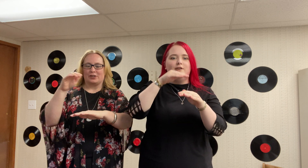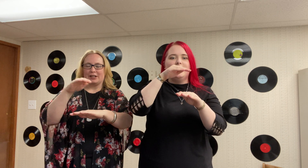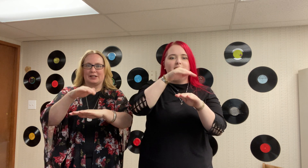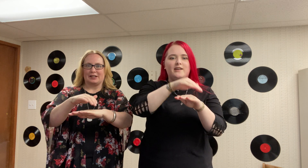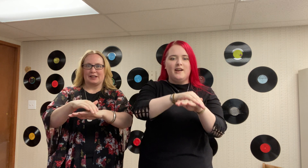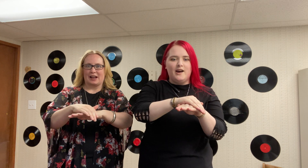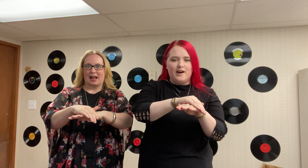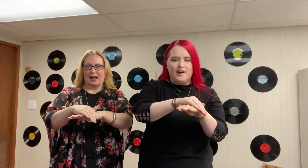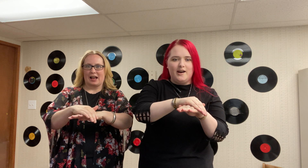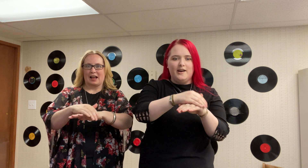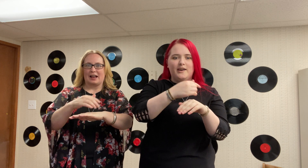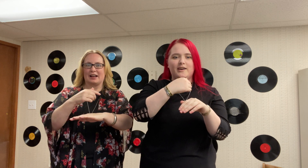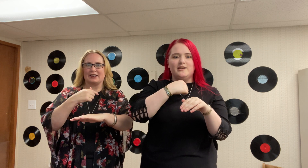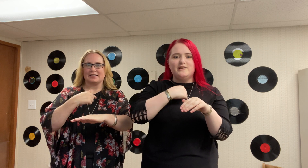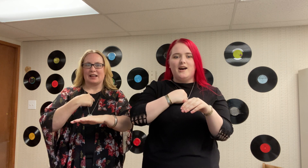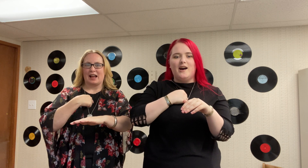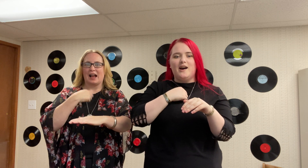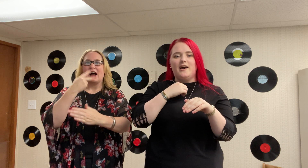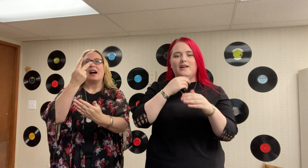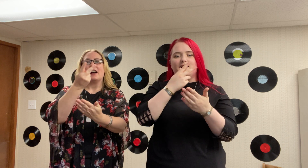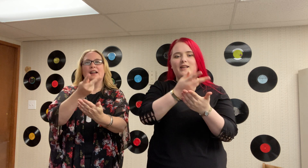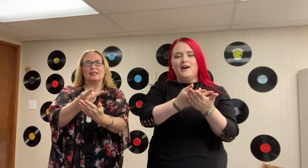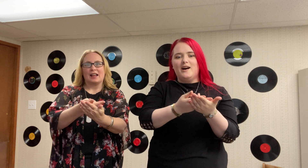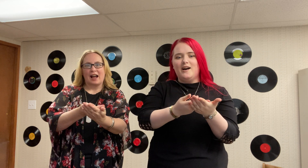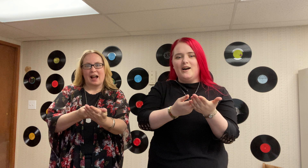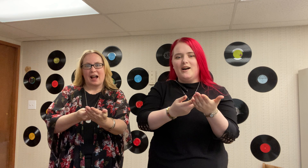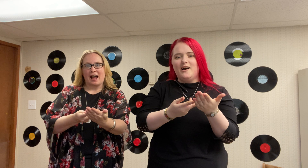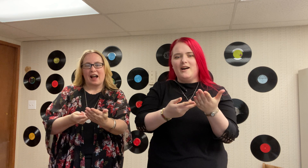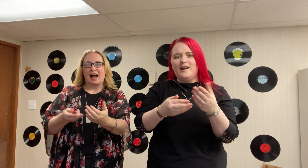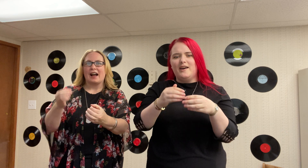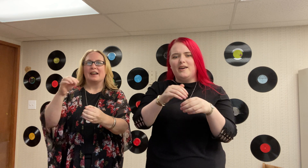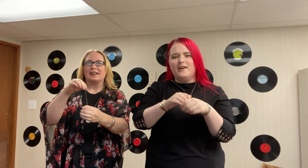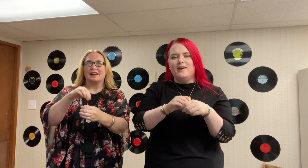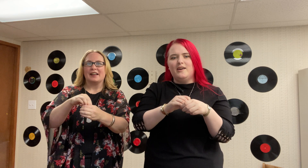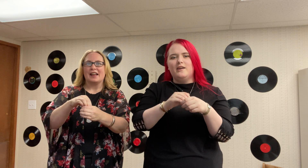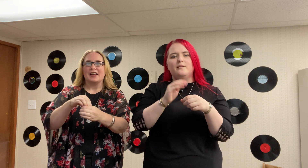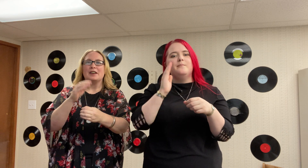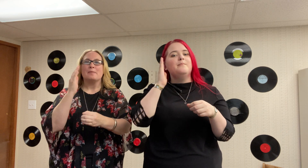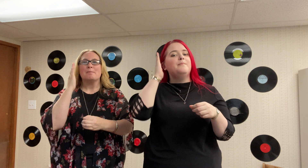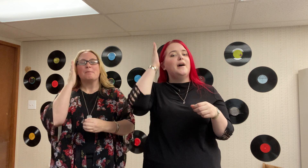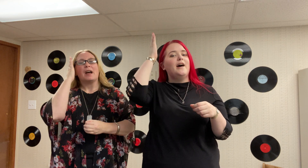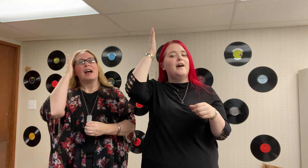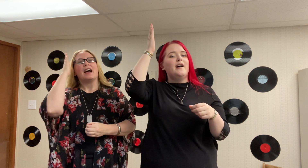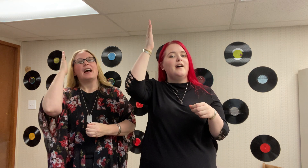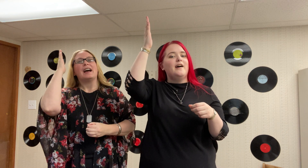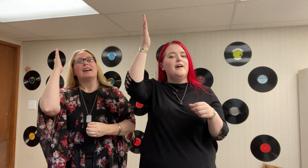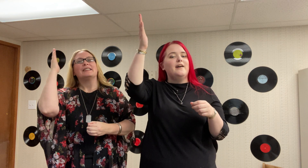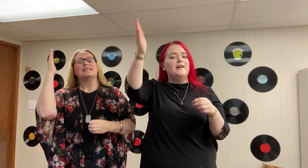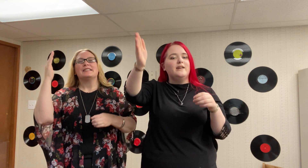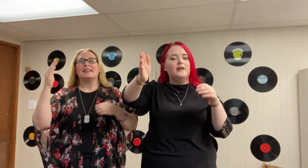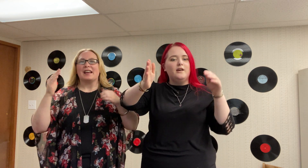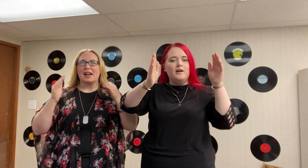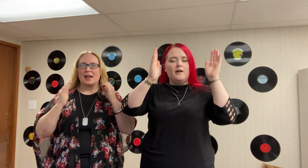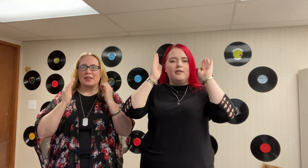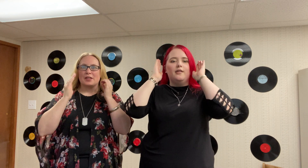every night I lie in bed,